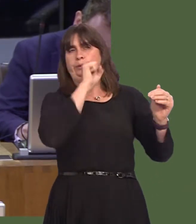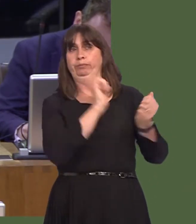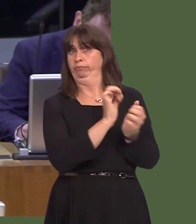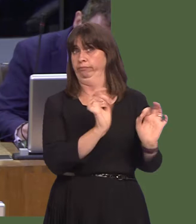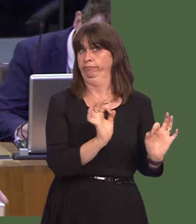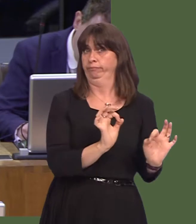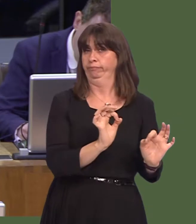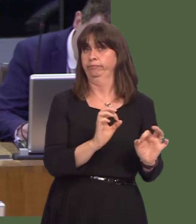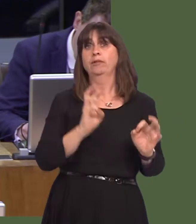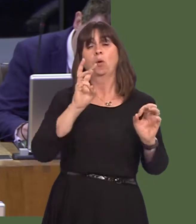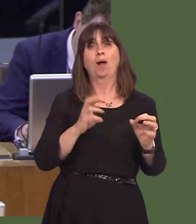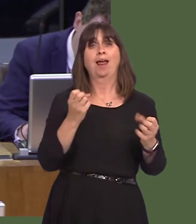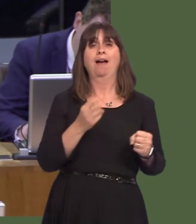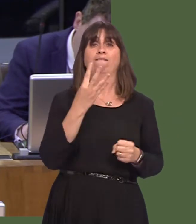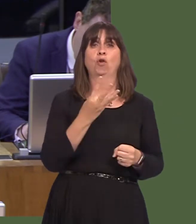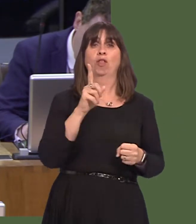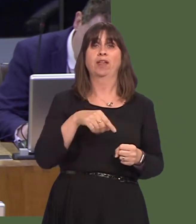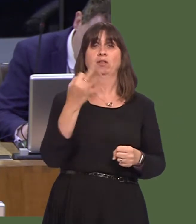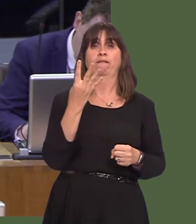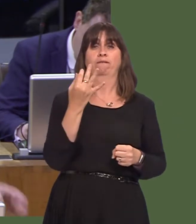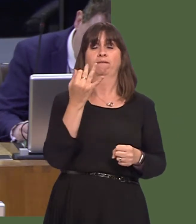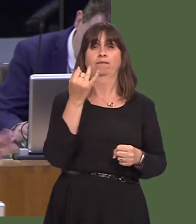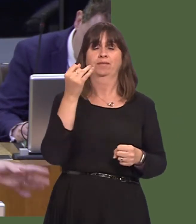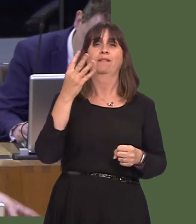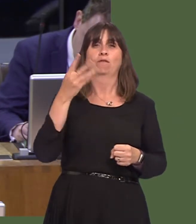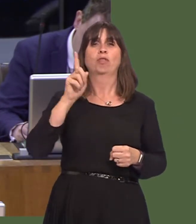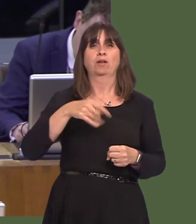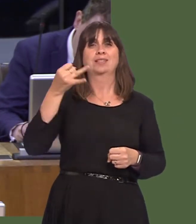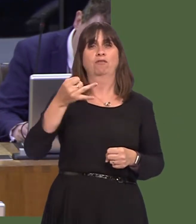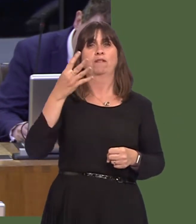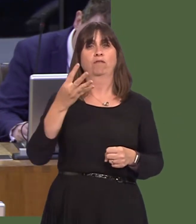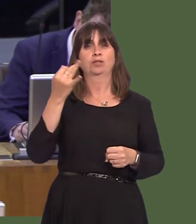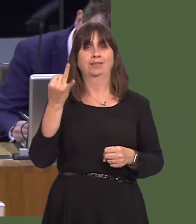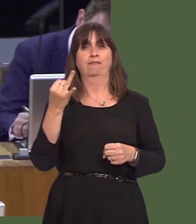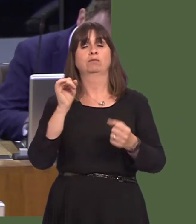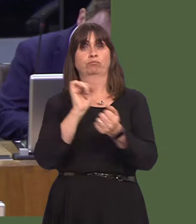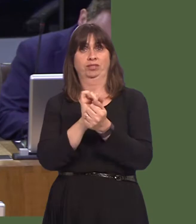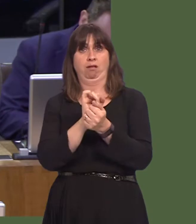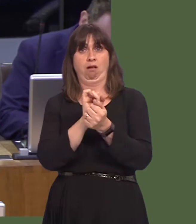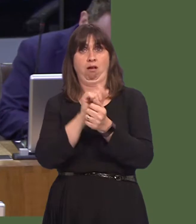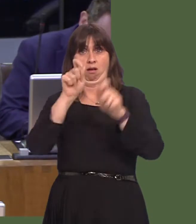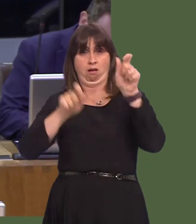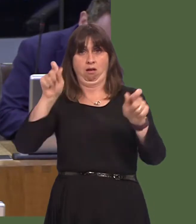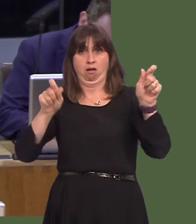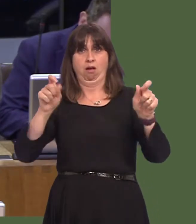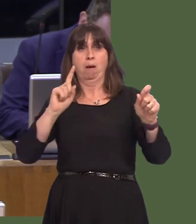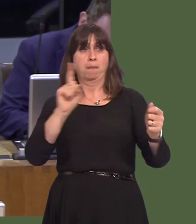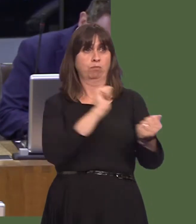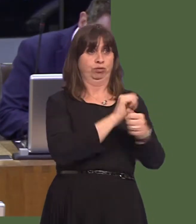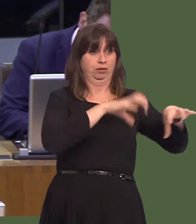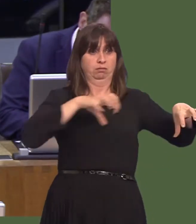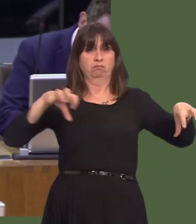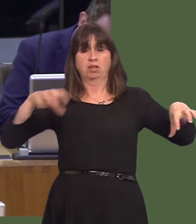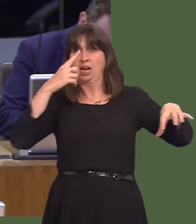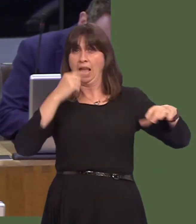has 4,747 prisoners, and only across the 5 prisons has an operational capacity